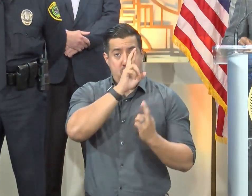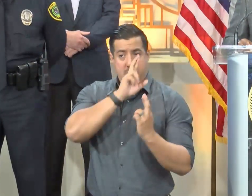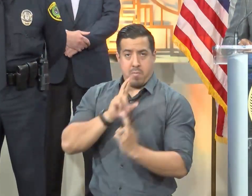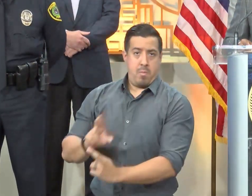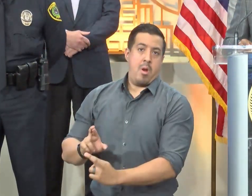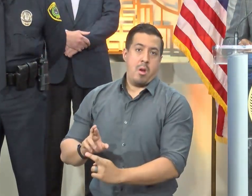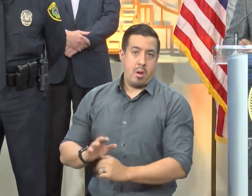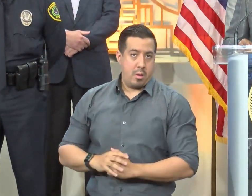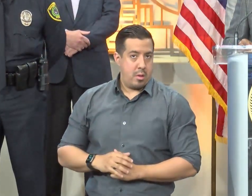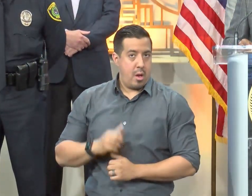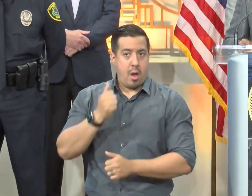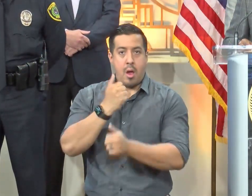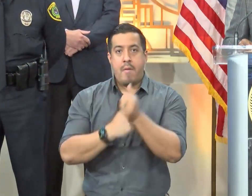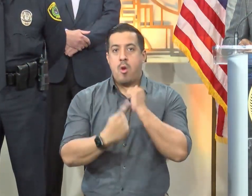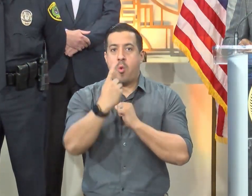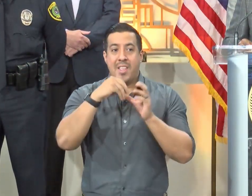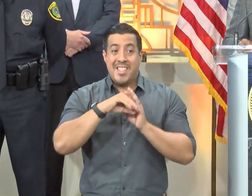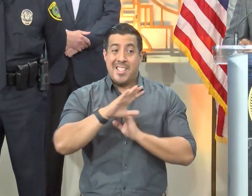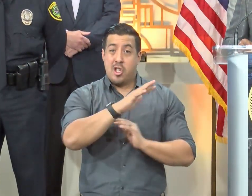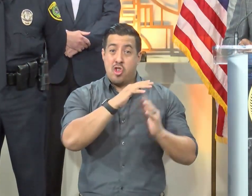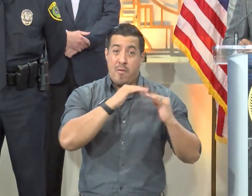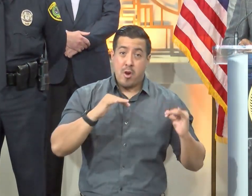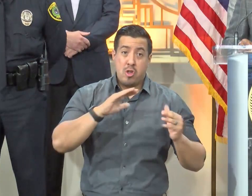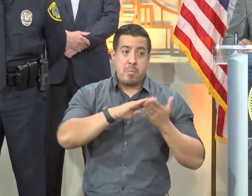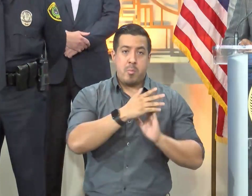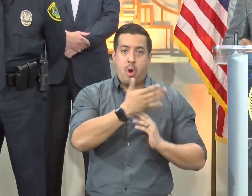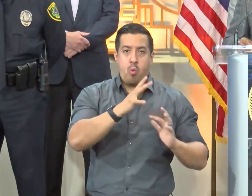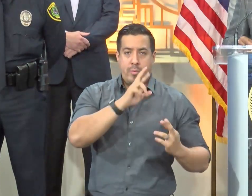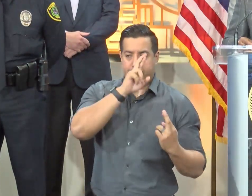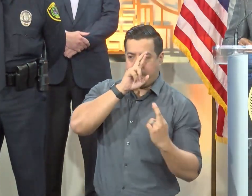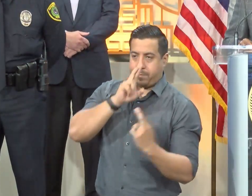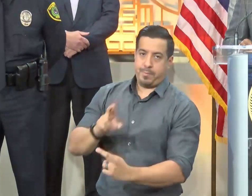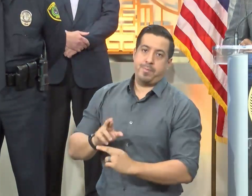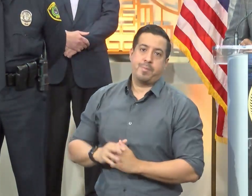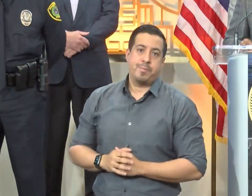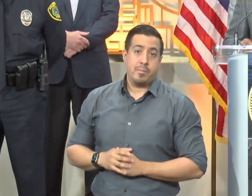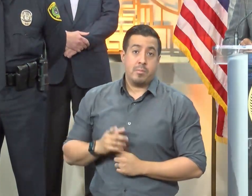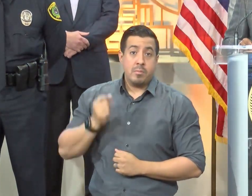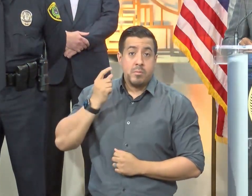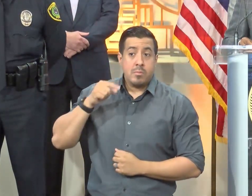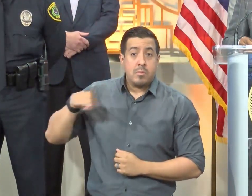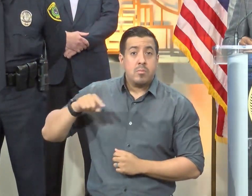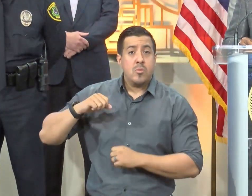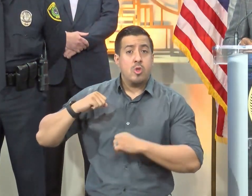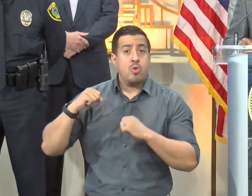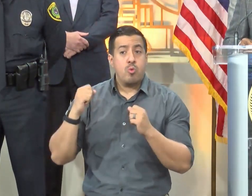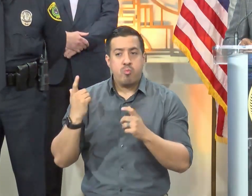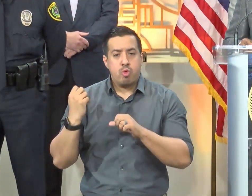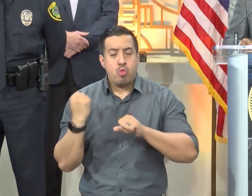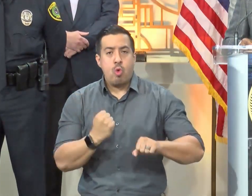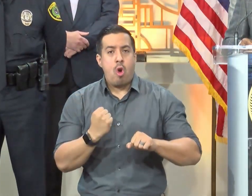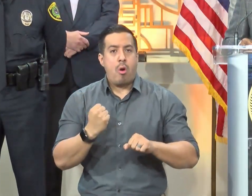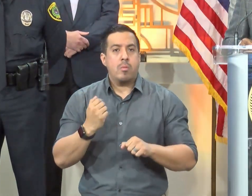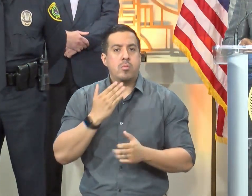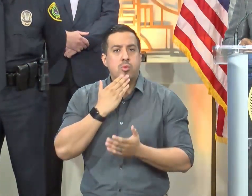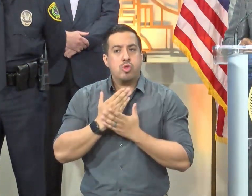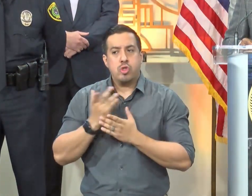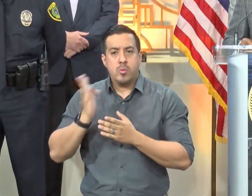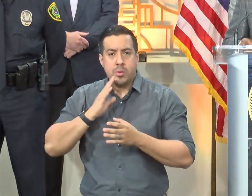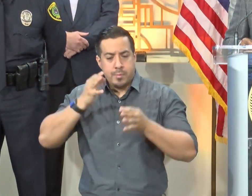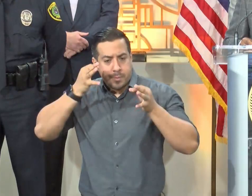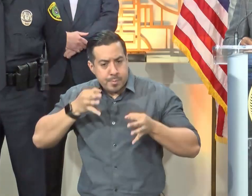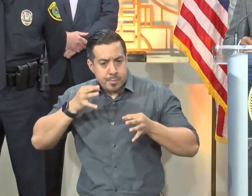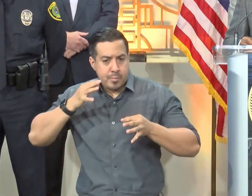every corner of our diverse community. He is strong, he's a decisive leader, and he